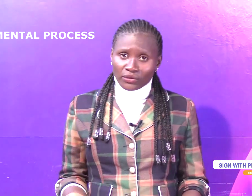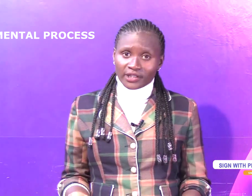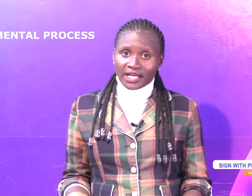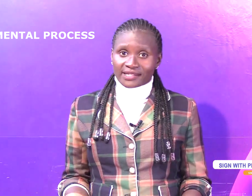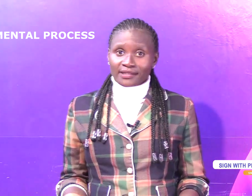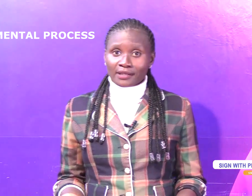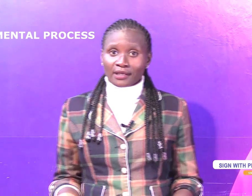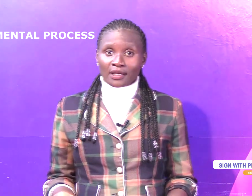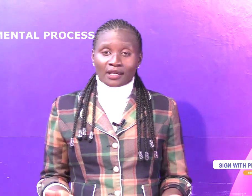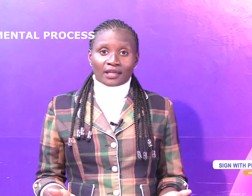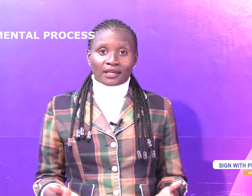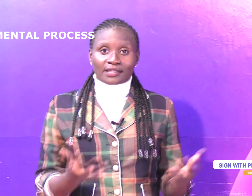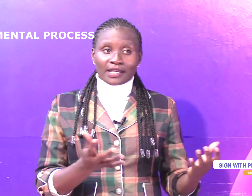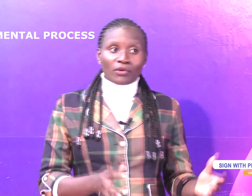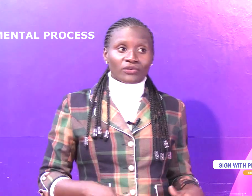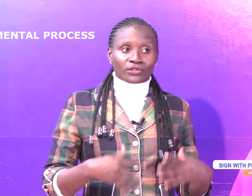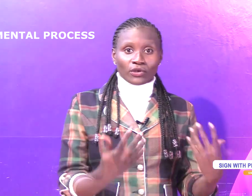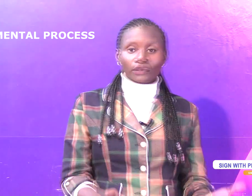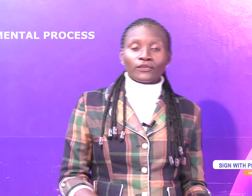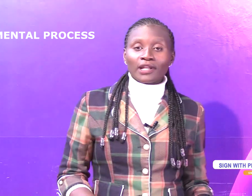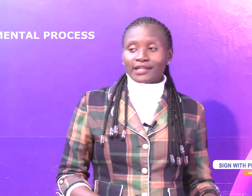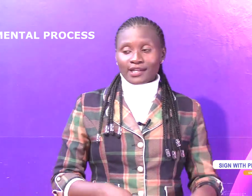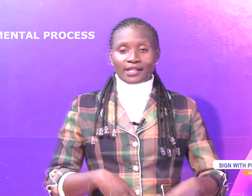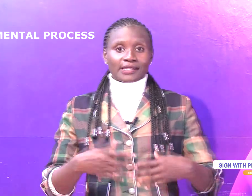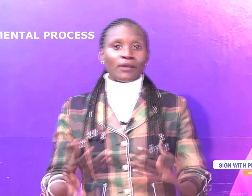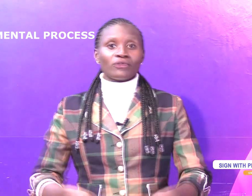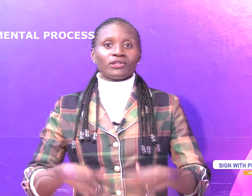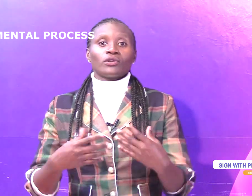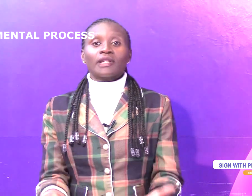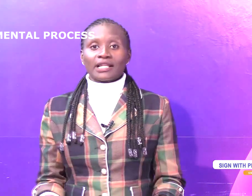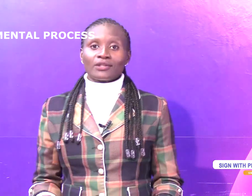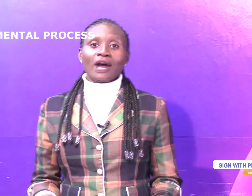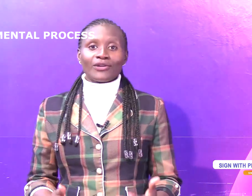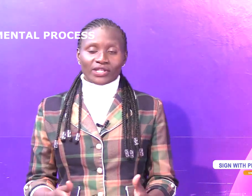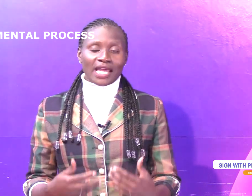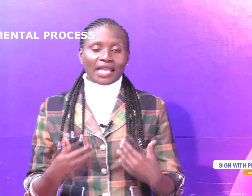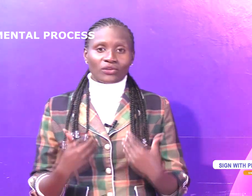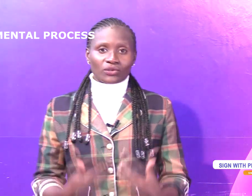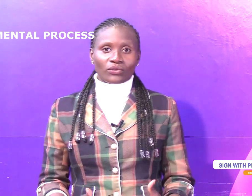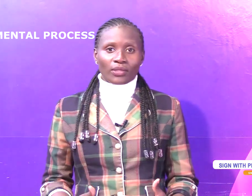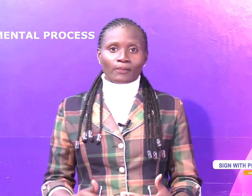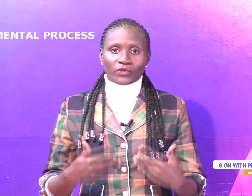thoughtless. There's someone who is thoughtful, and then there's someone who is thoughtless. So how do we sign thoughtless?